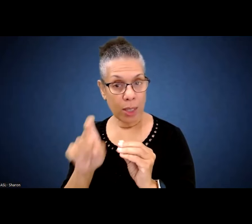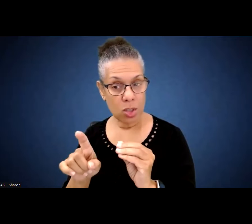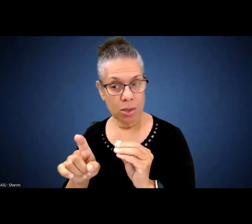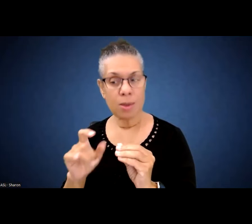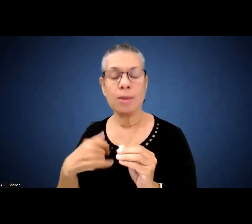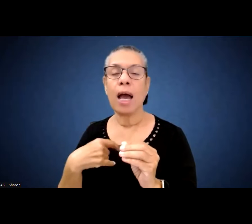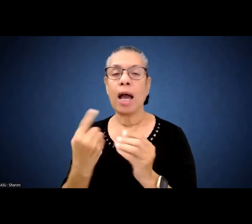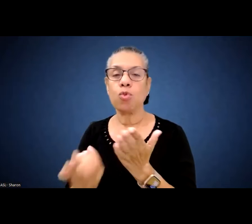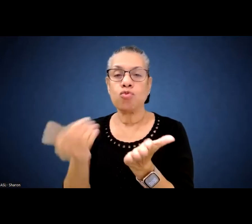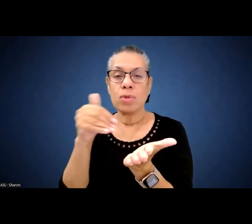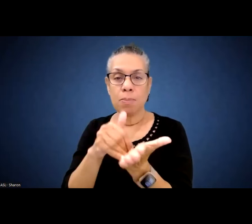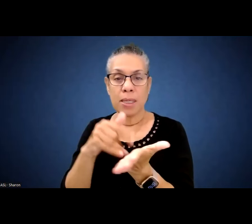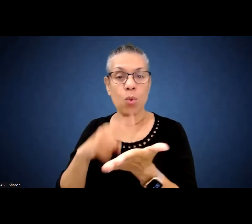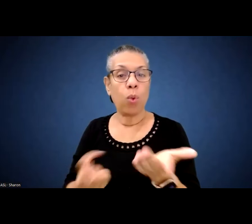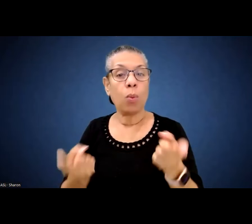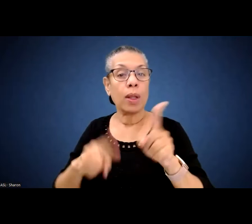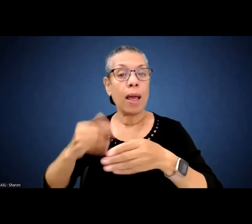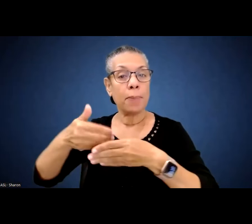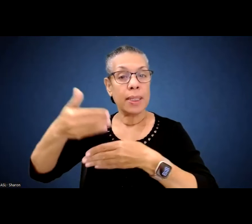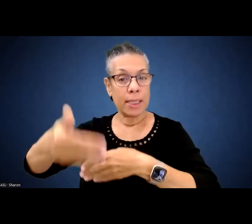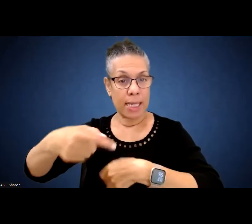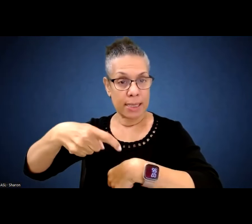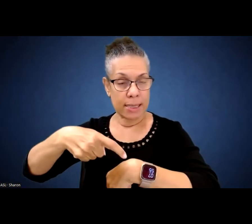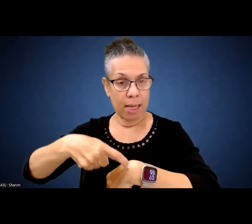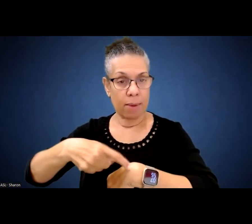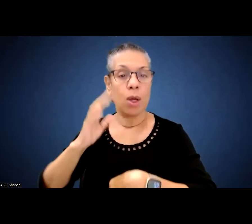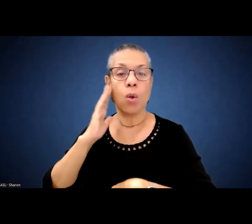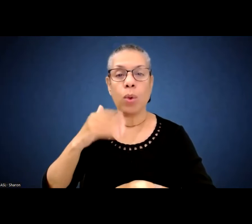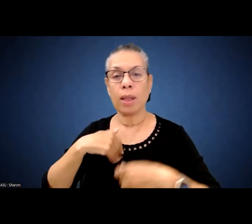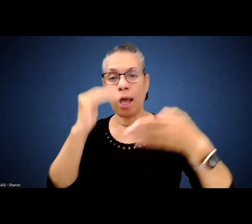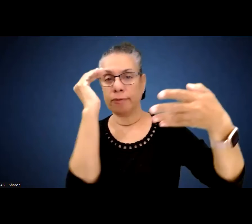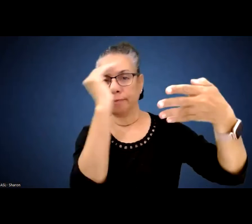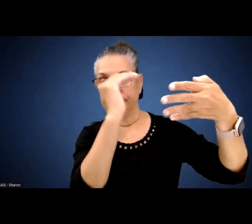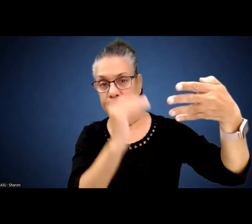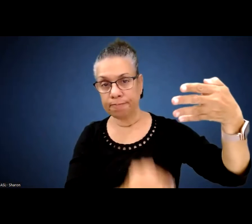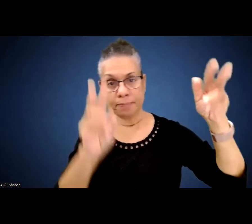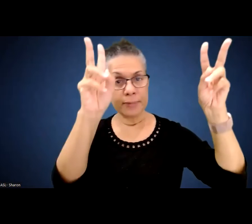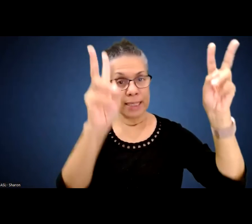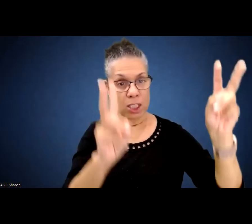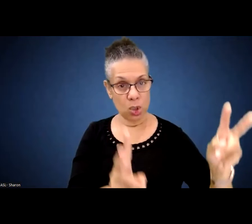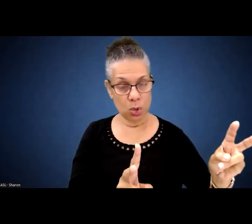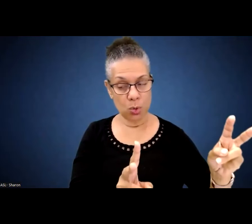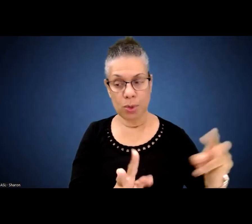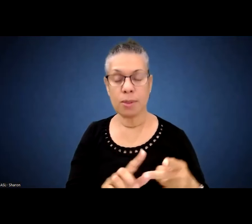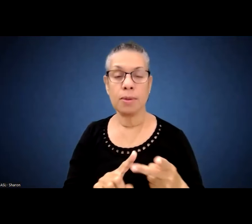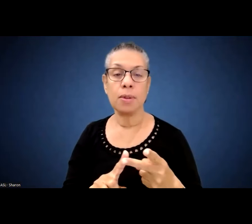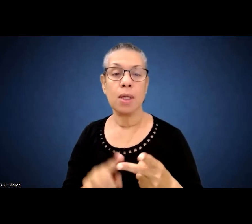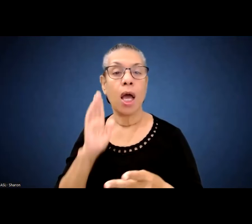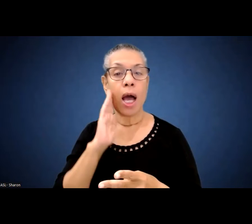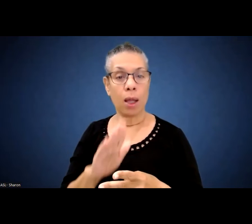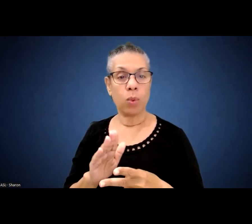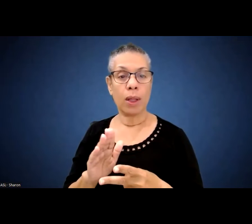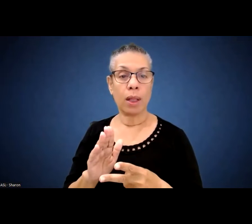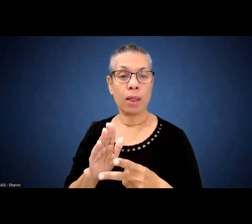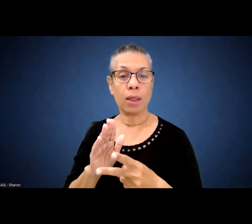be doing next time is for the meeting, I'll have a running list of issues. I'll be consulting